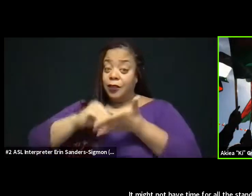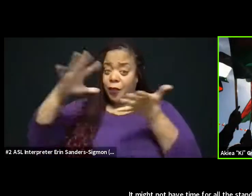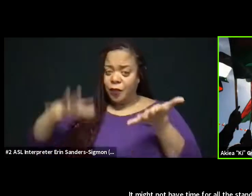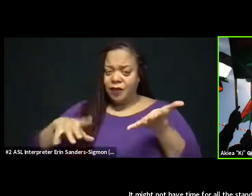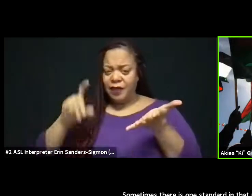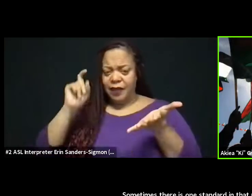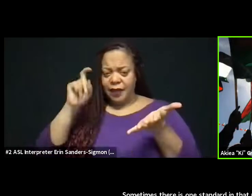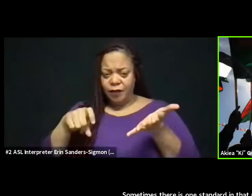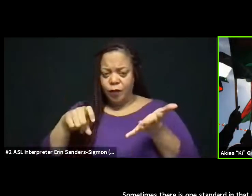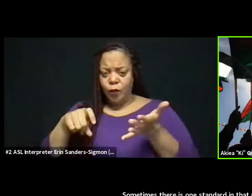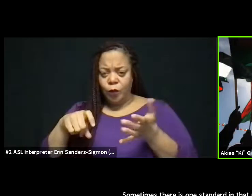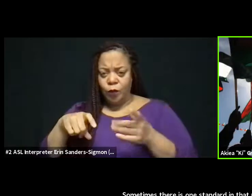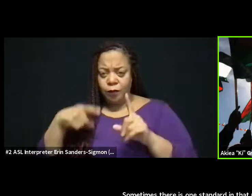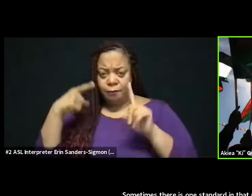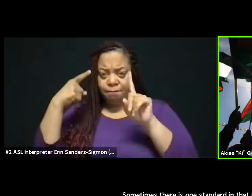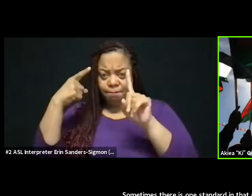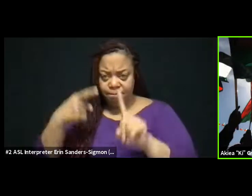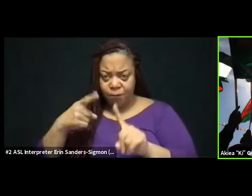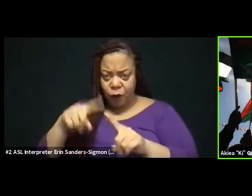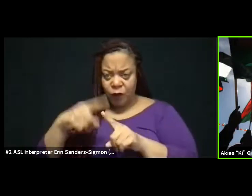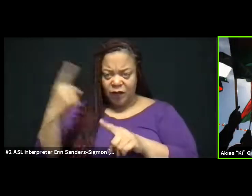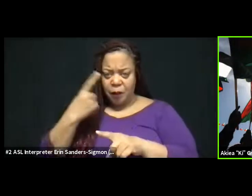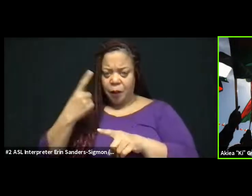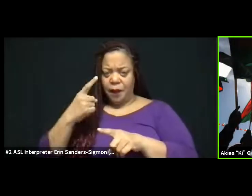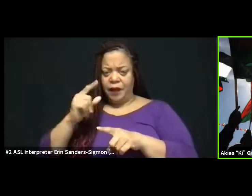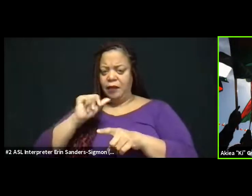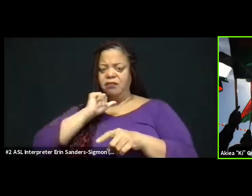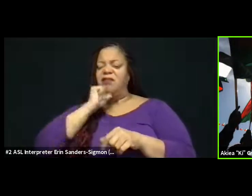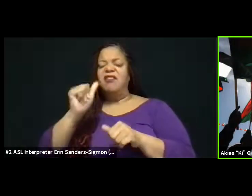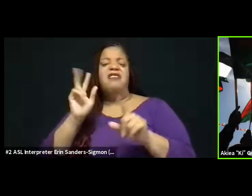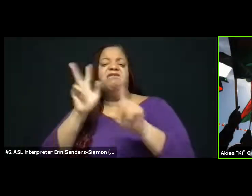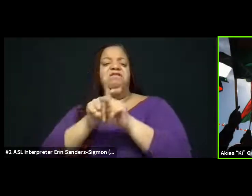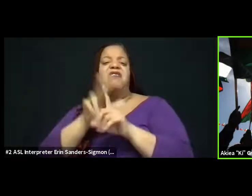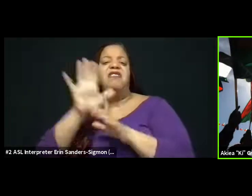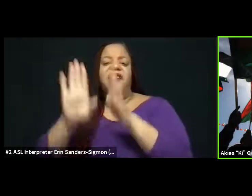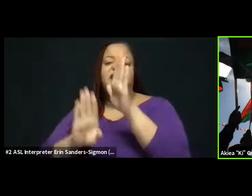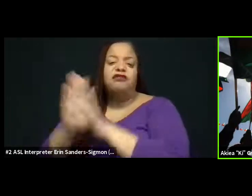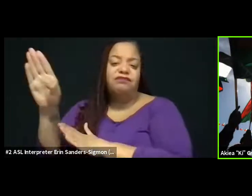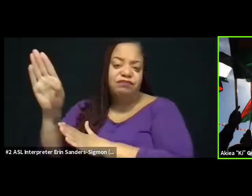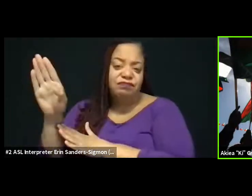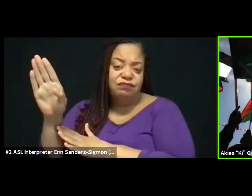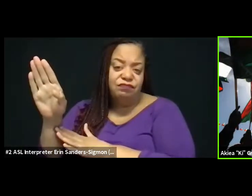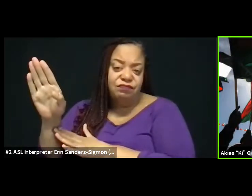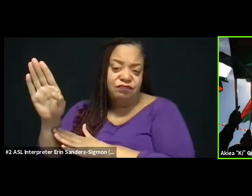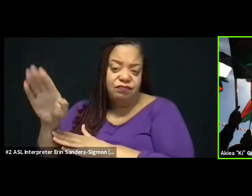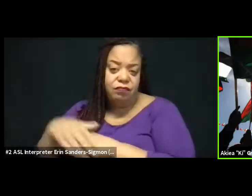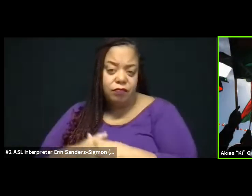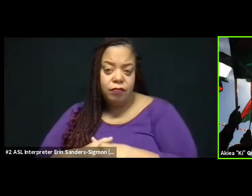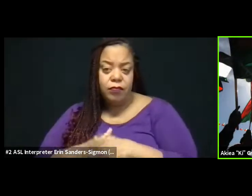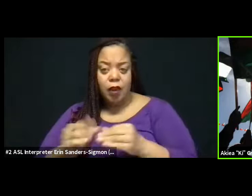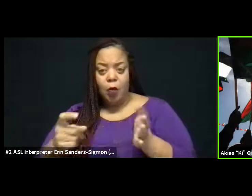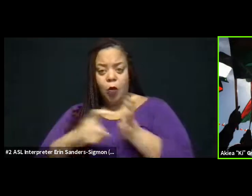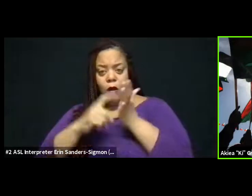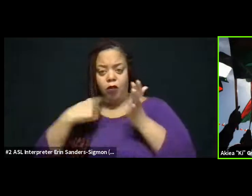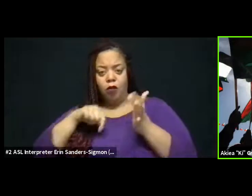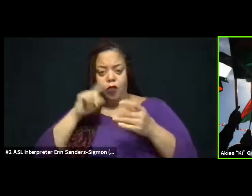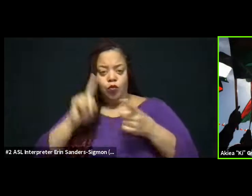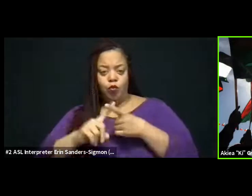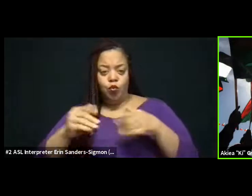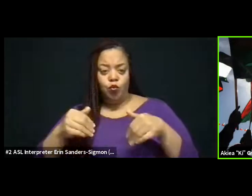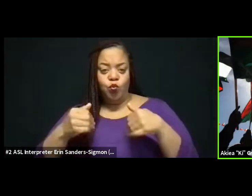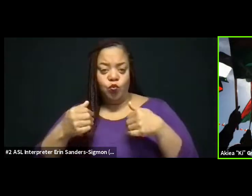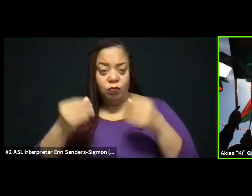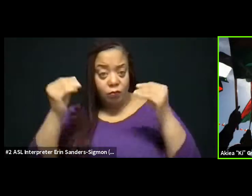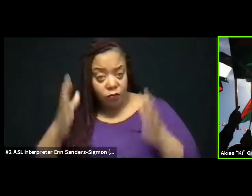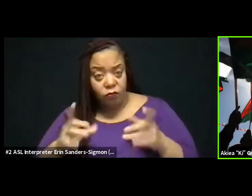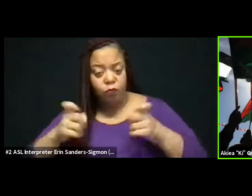doesn't contribute to their thriving. And that requires us to relinquish a lot of control, because a lot of people